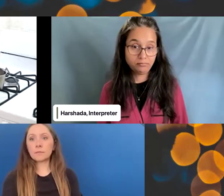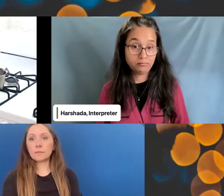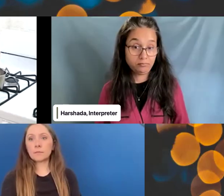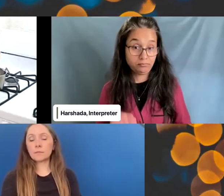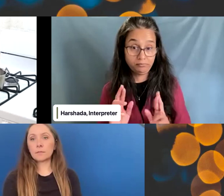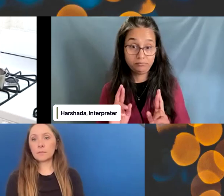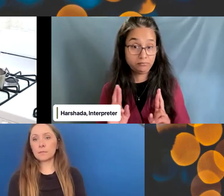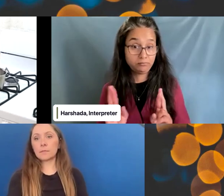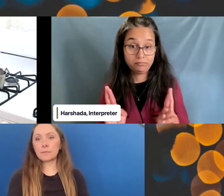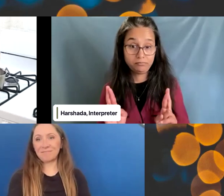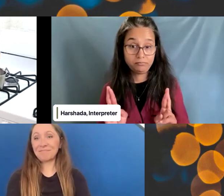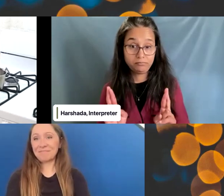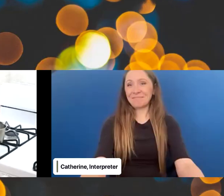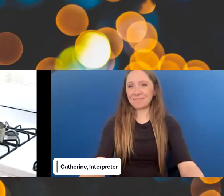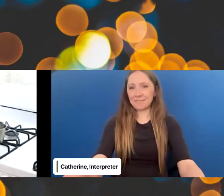One